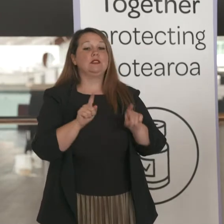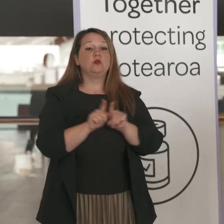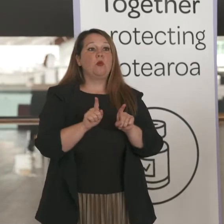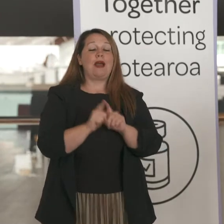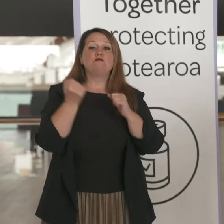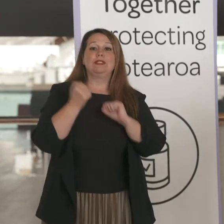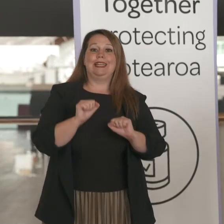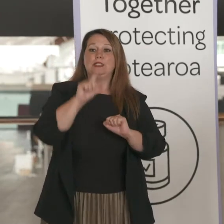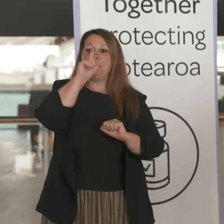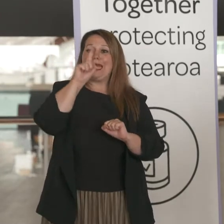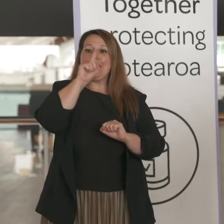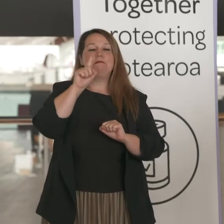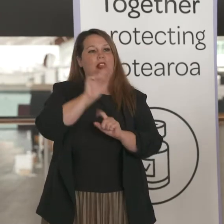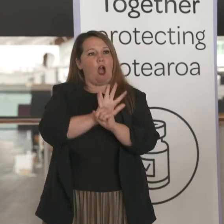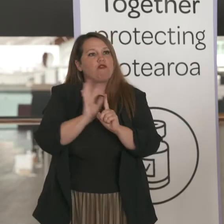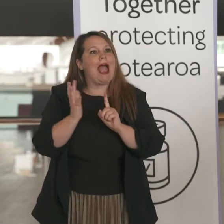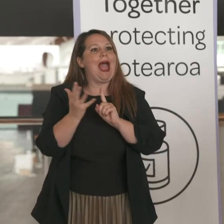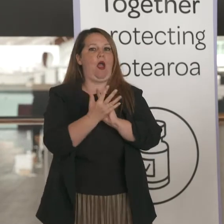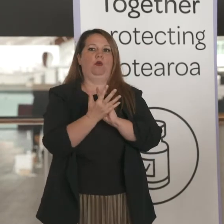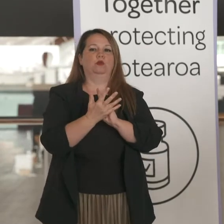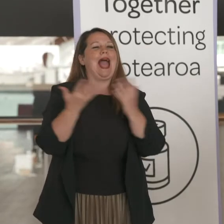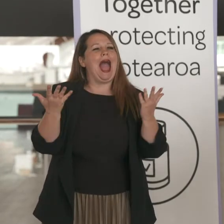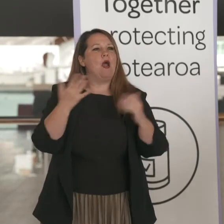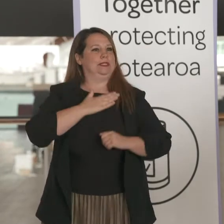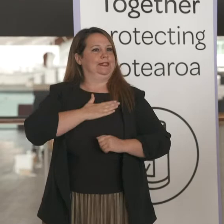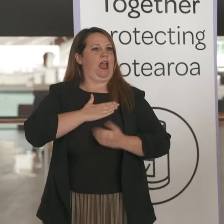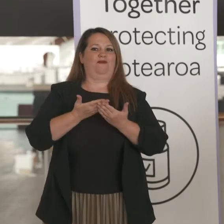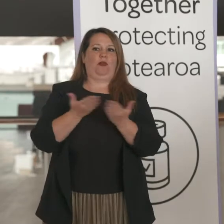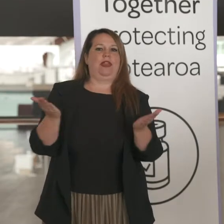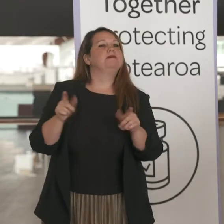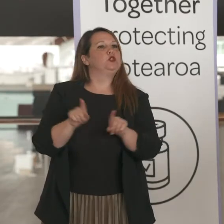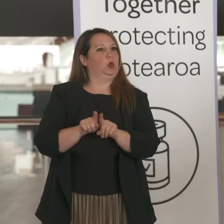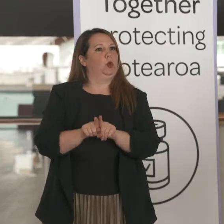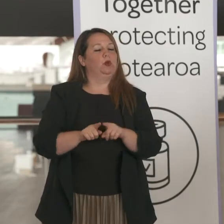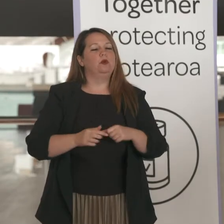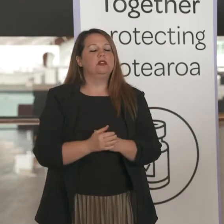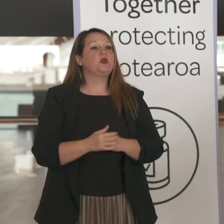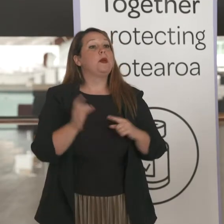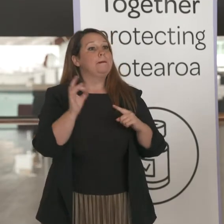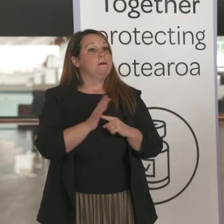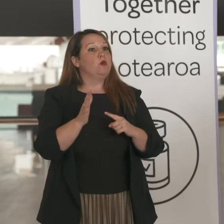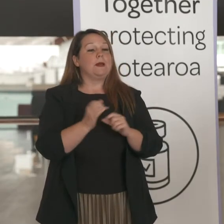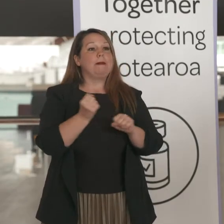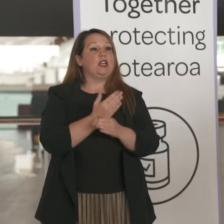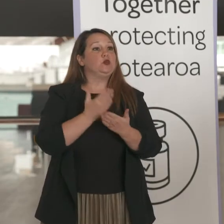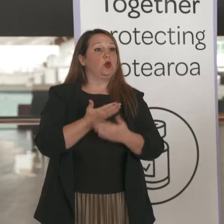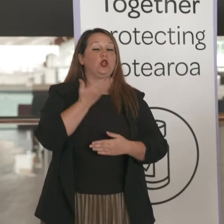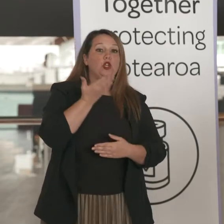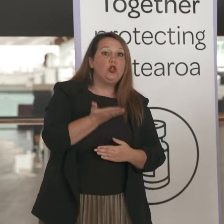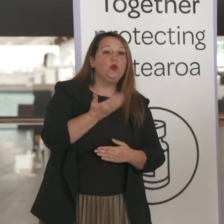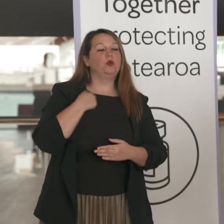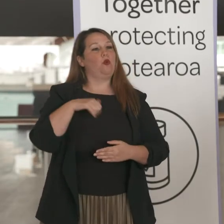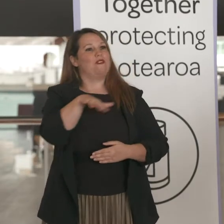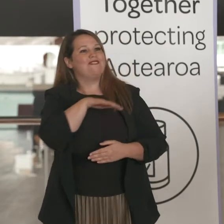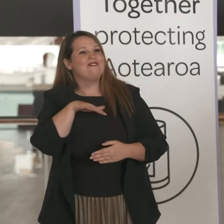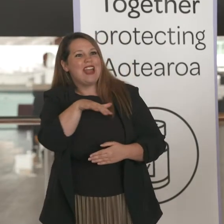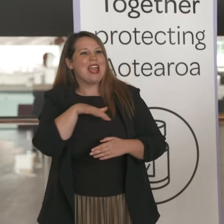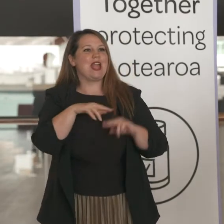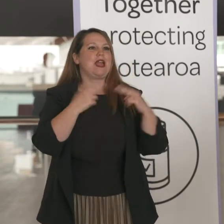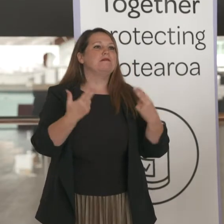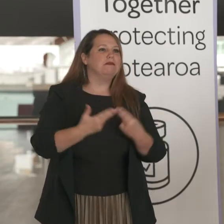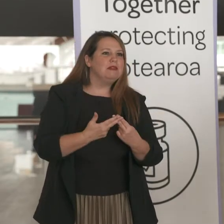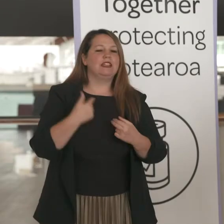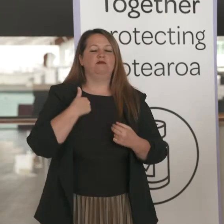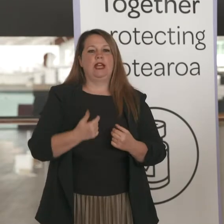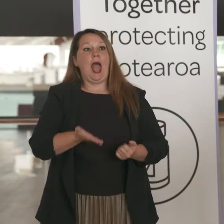well. So the important thing is to make sure that you and your loved ones are up to date with your COVID